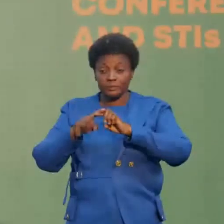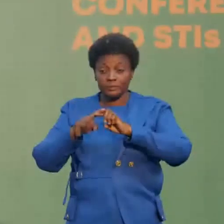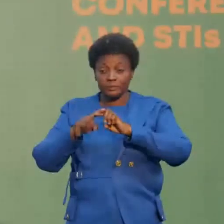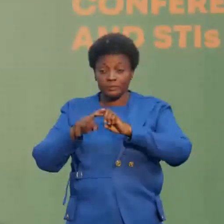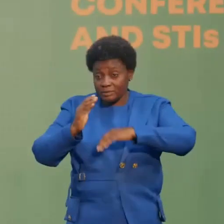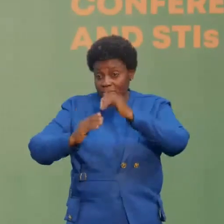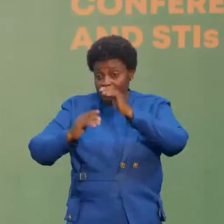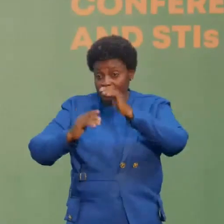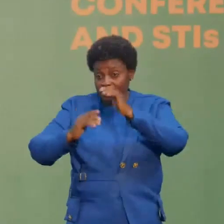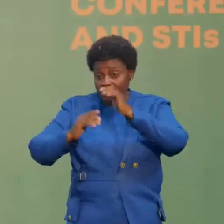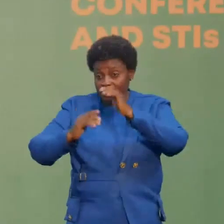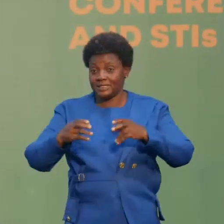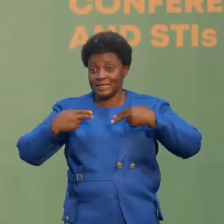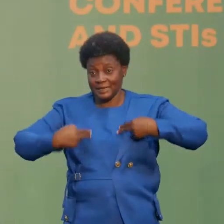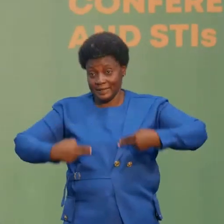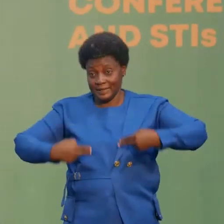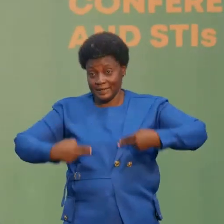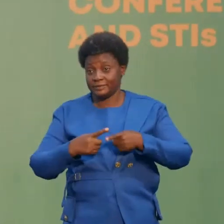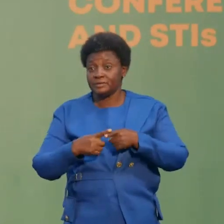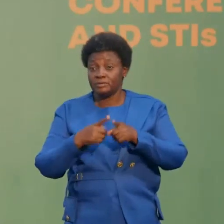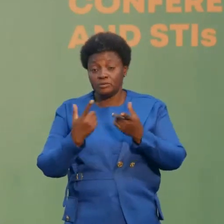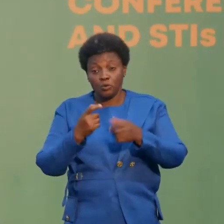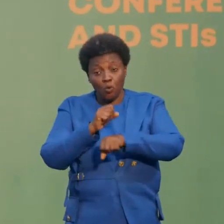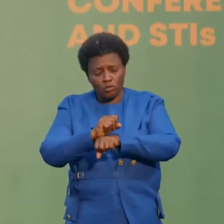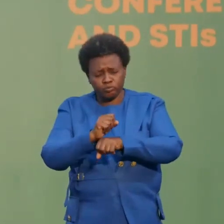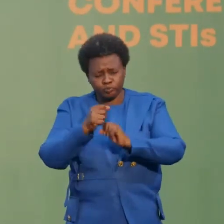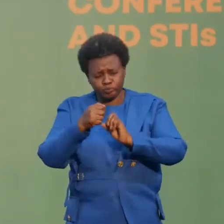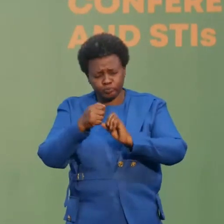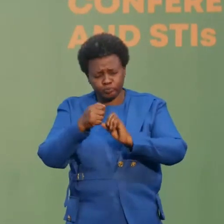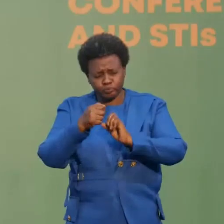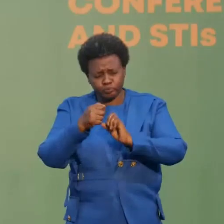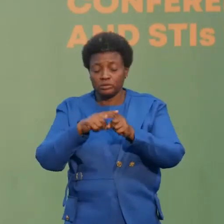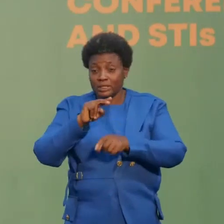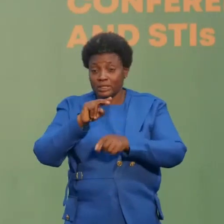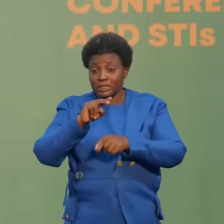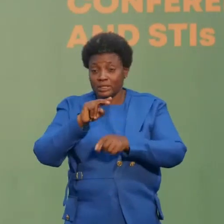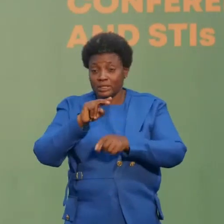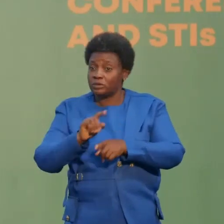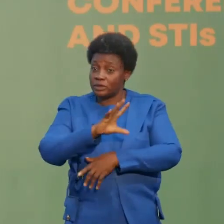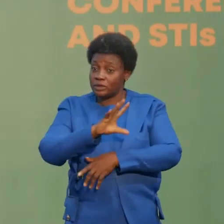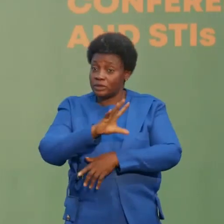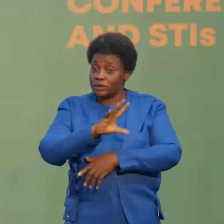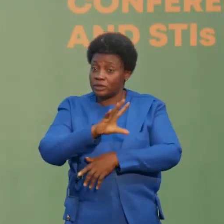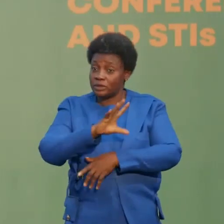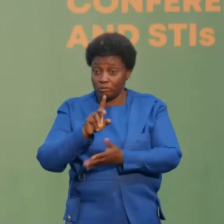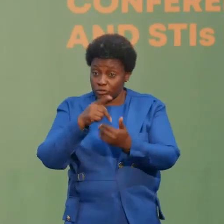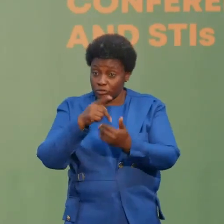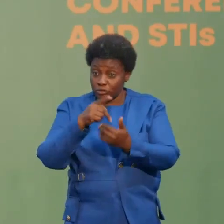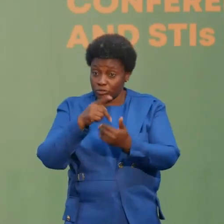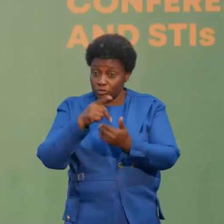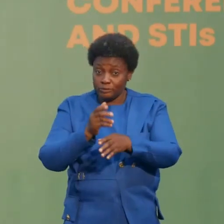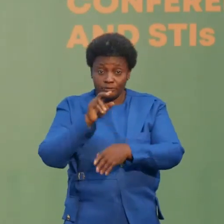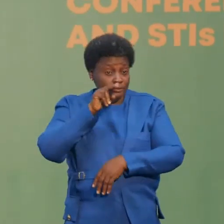health interventions, she has worked extensively with NGOs and public health programs across Nigeria to strengthen